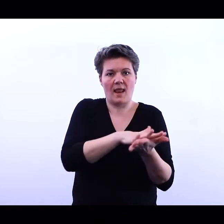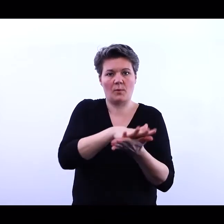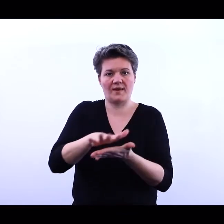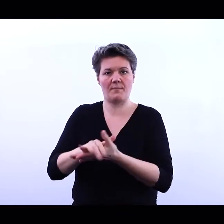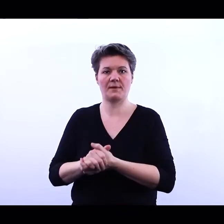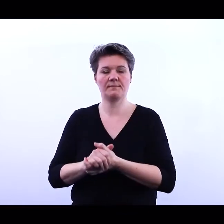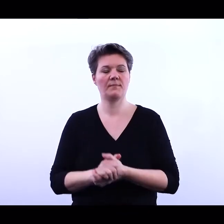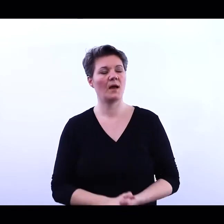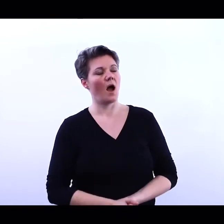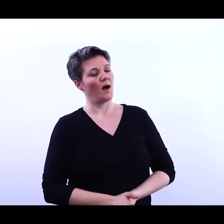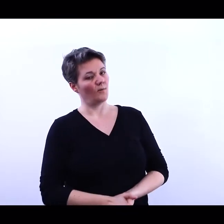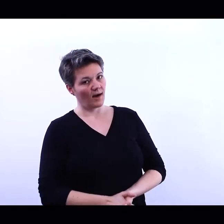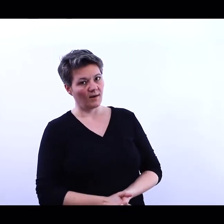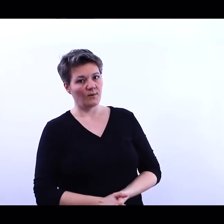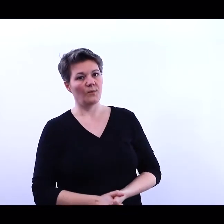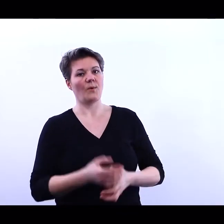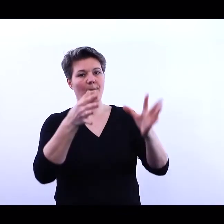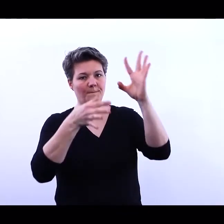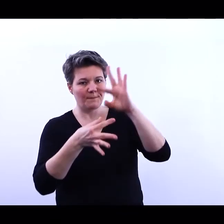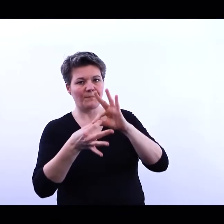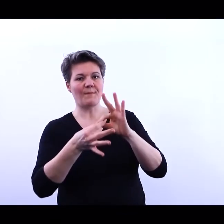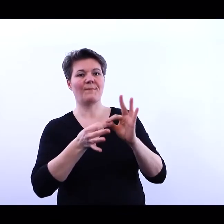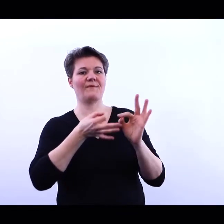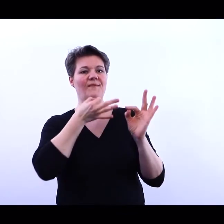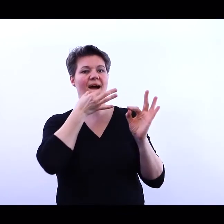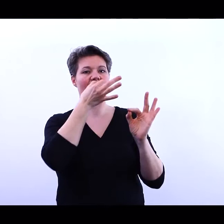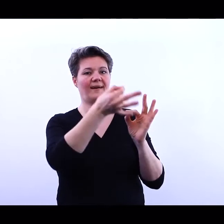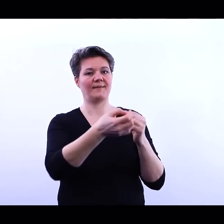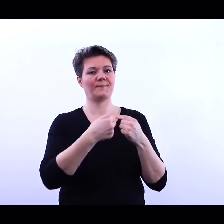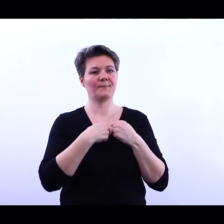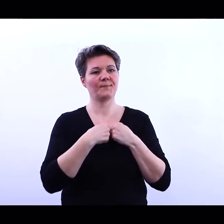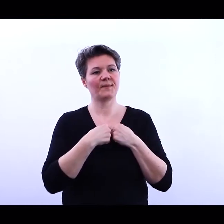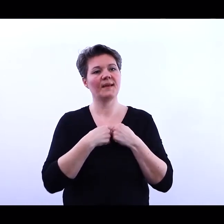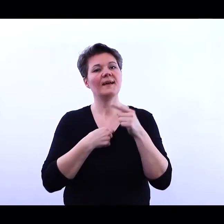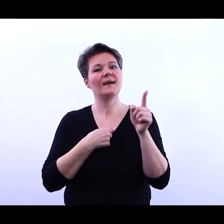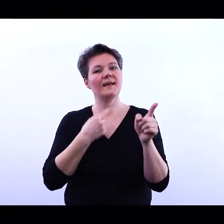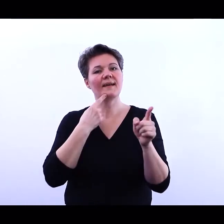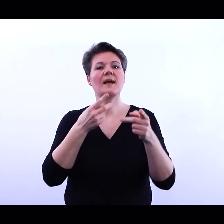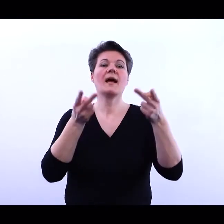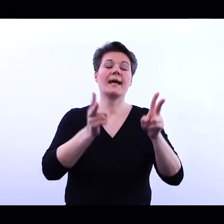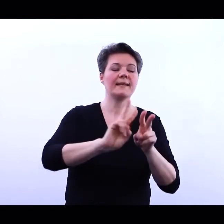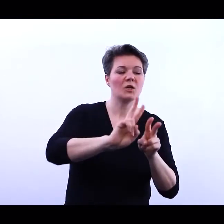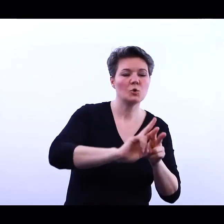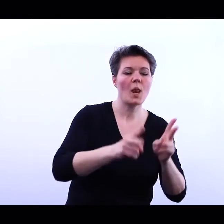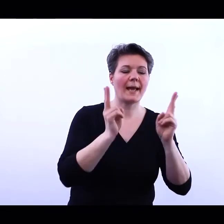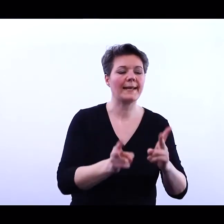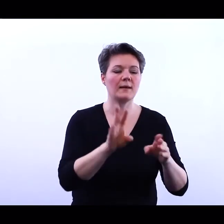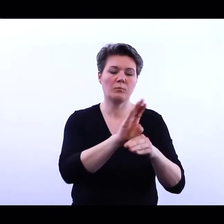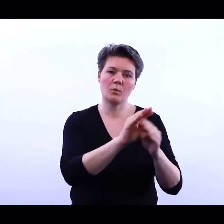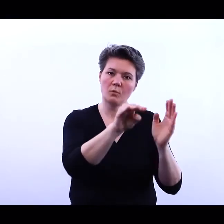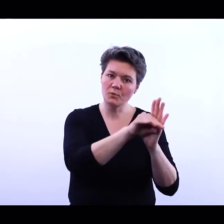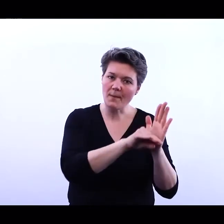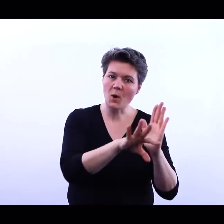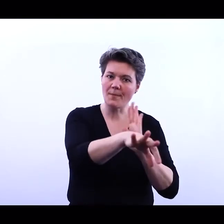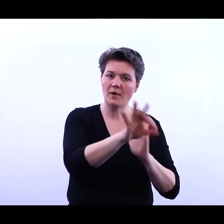this actually leads me to another question, which is, it's not about the right tool, it's not about the money, it's